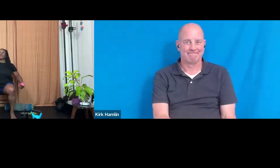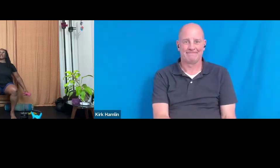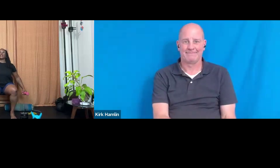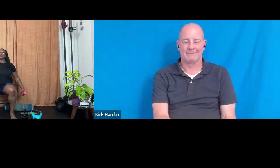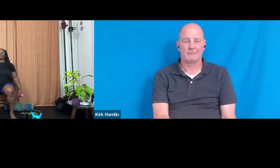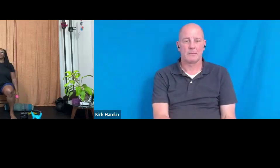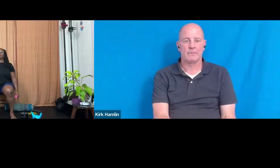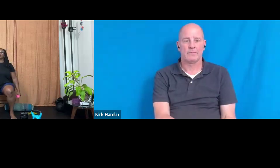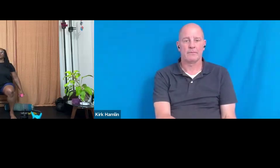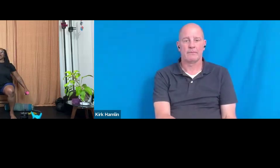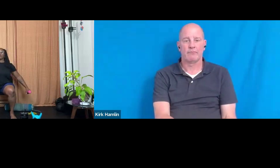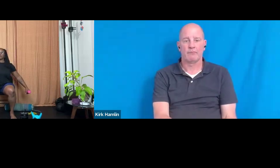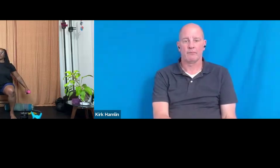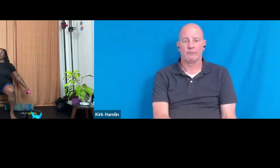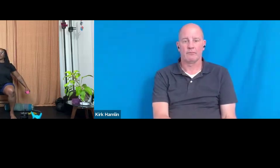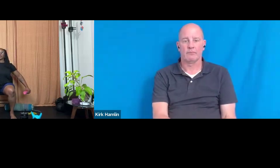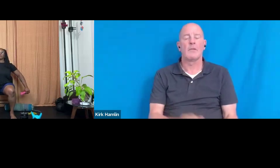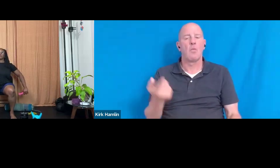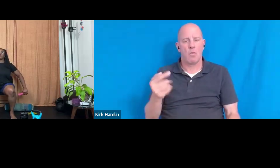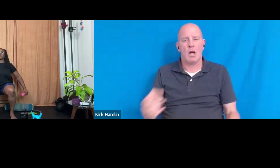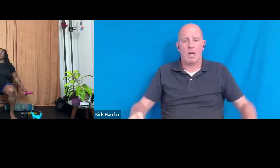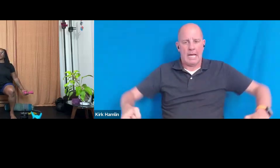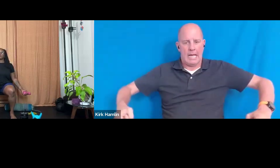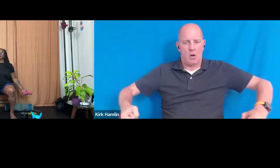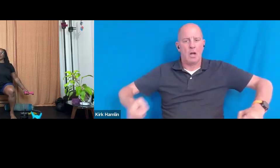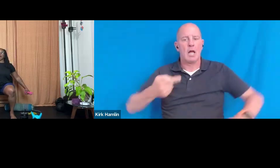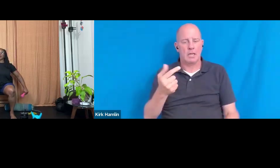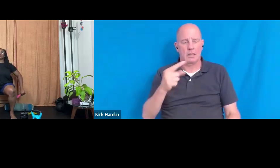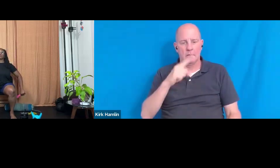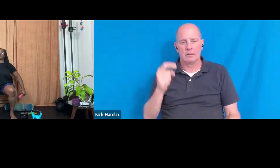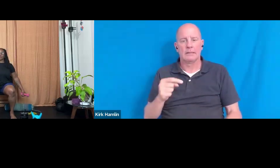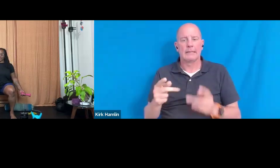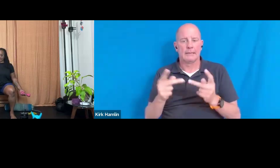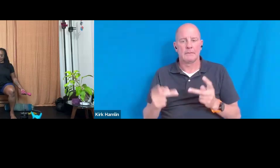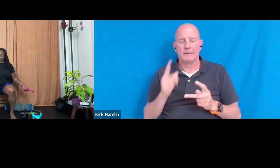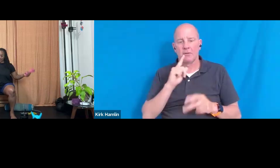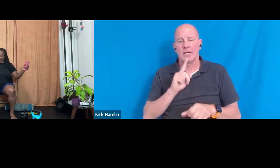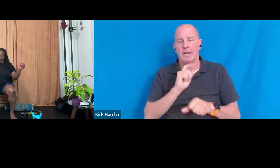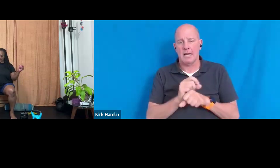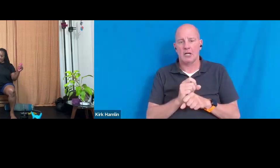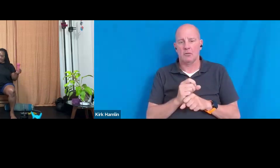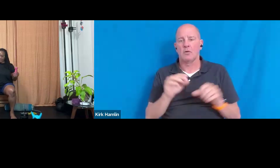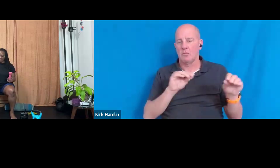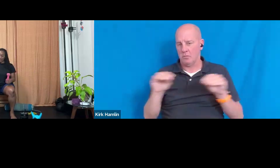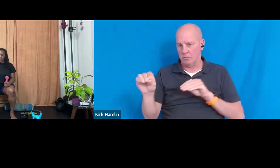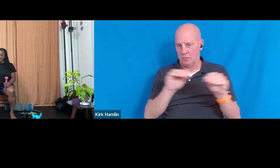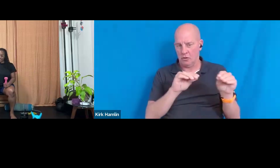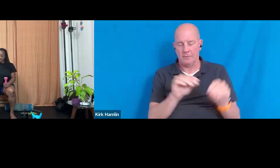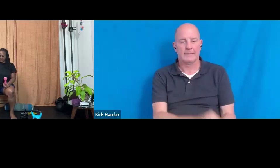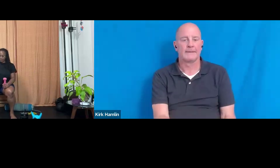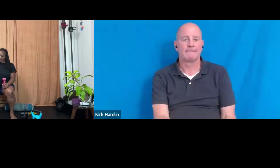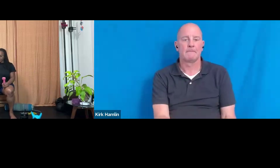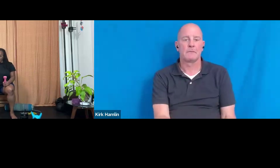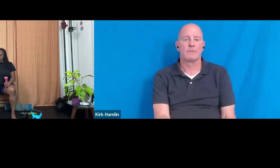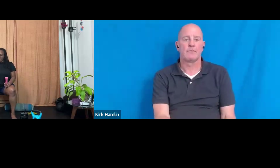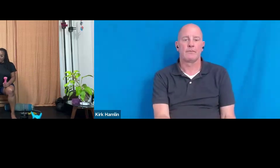towards the ceiling. You do want to come out a little bit if you can because we need space for the actual rotated. Okay,